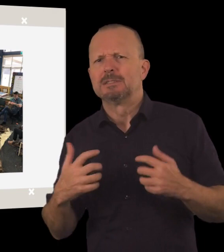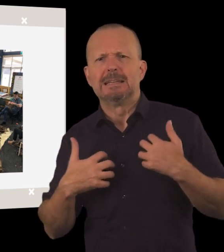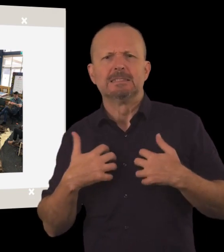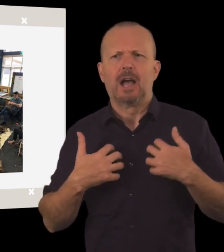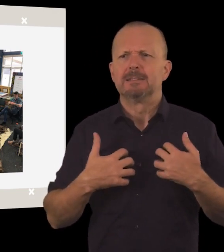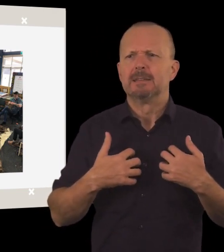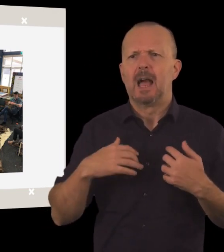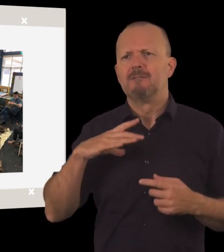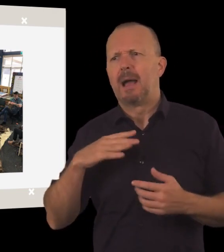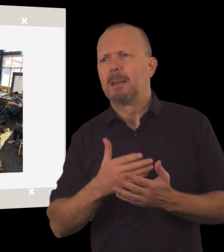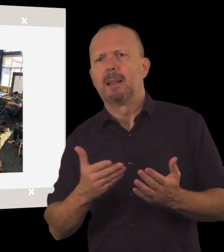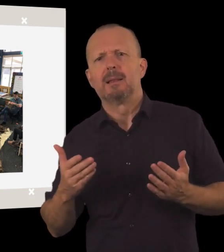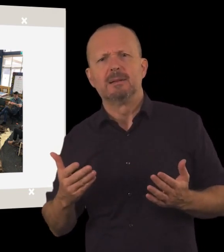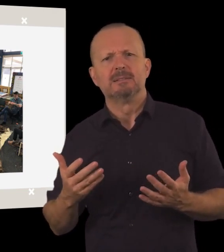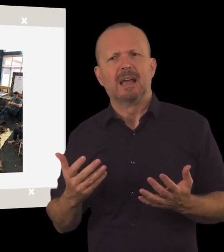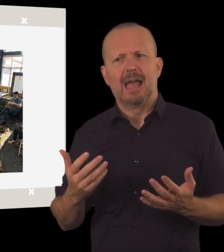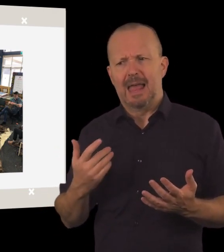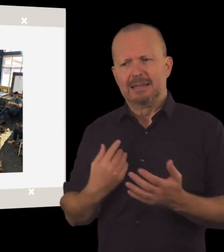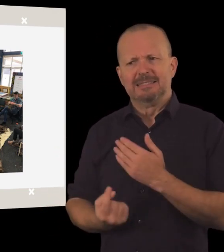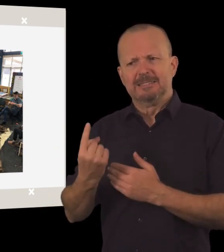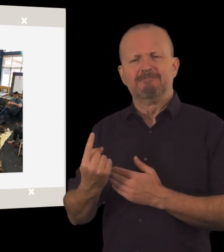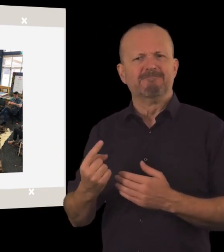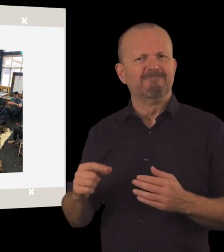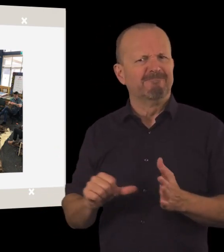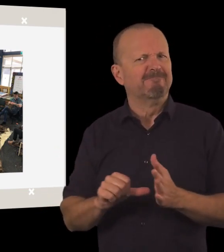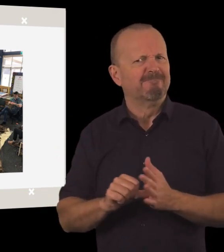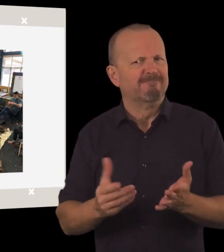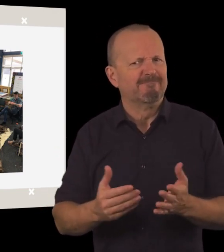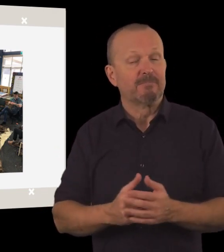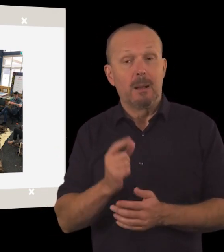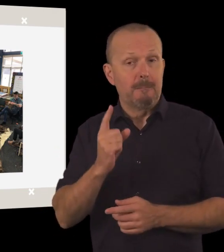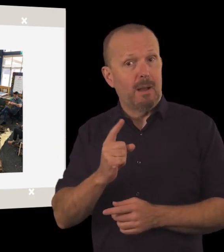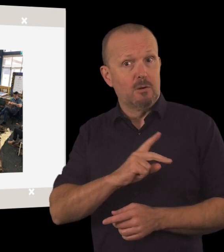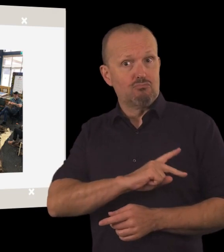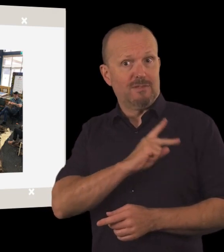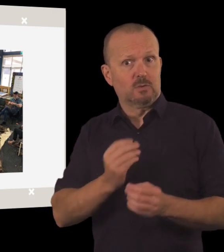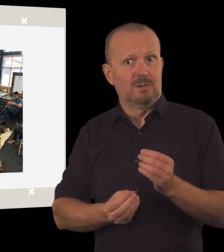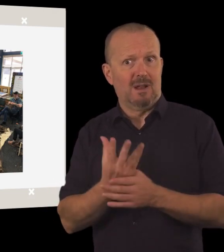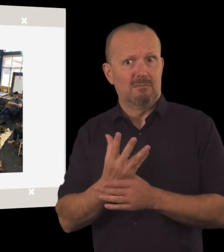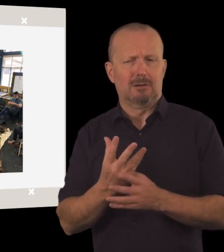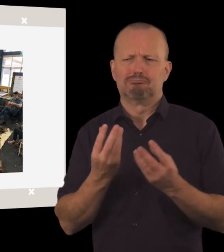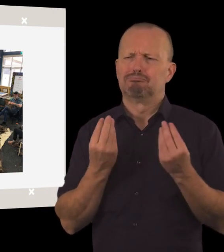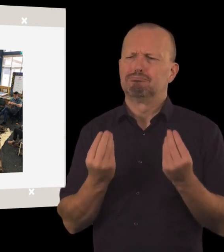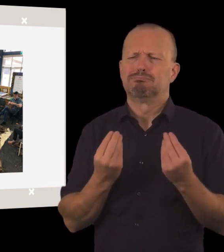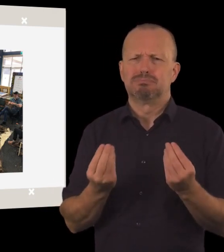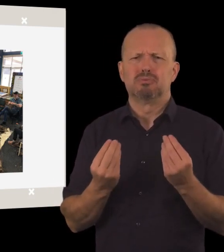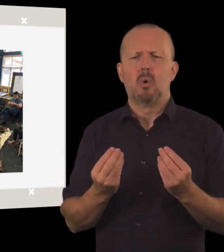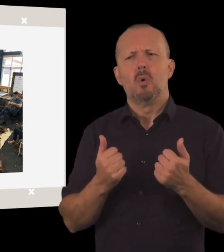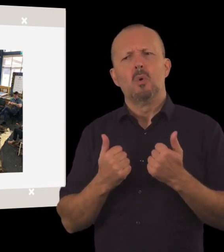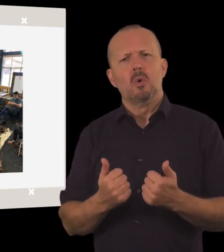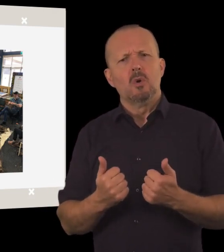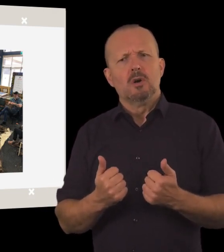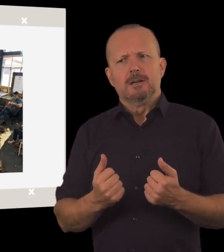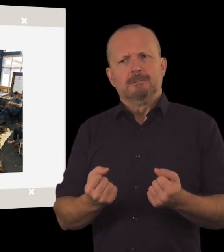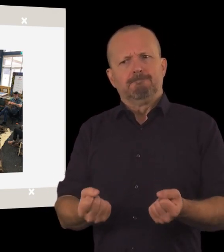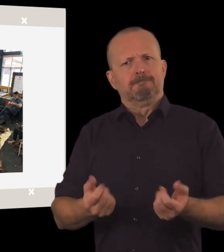new energy to bring back feeling inspired, feeling joy for creativity, and also being able to do something for yourself to